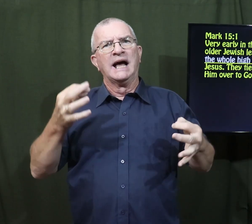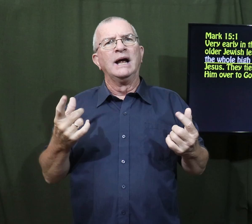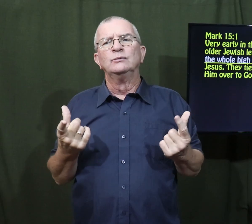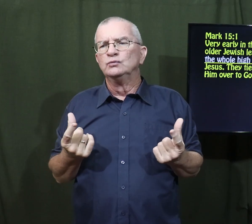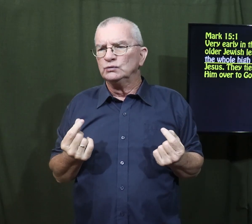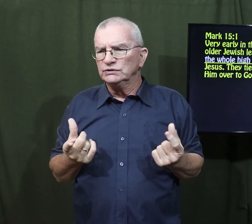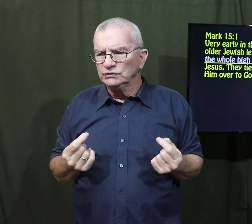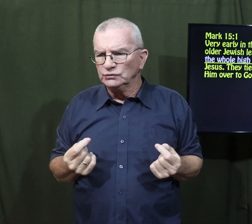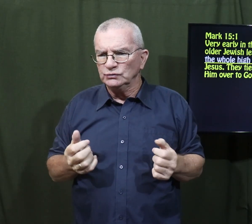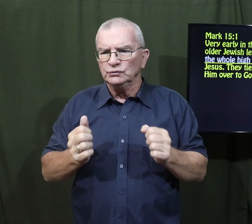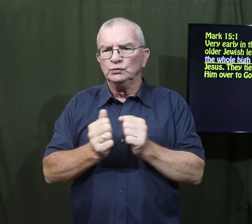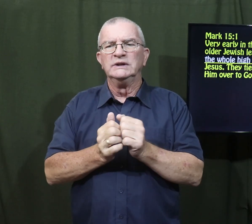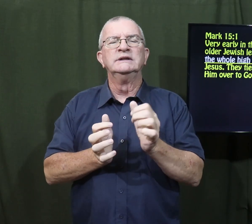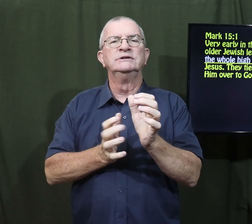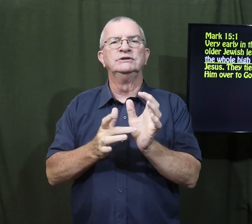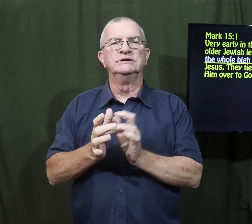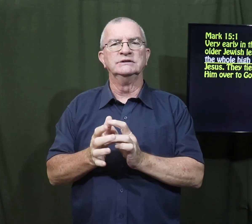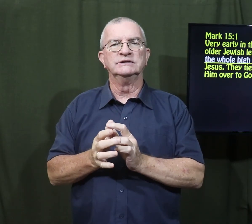decided what to do with Jesus.